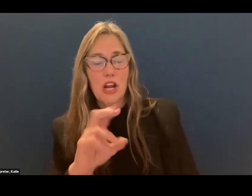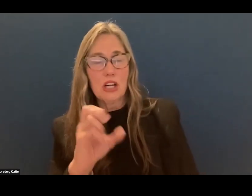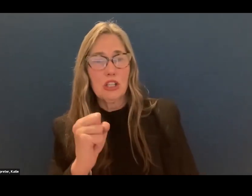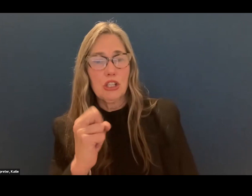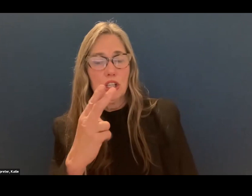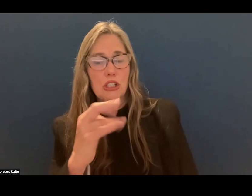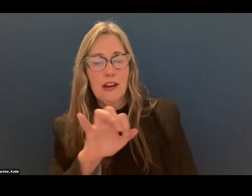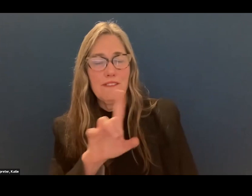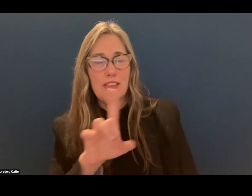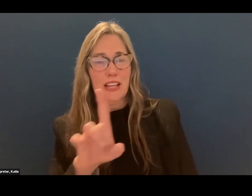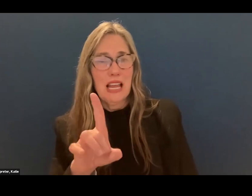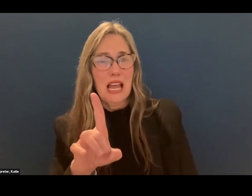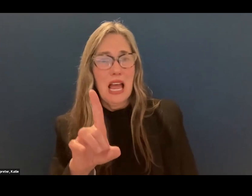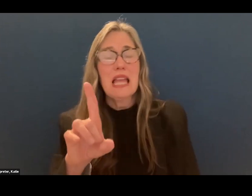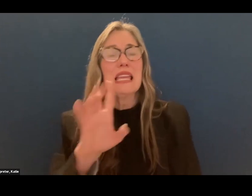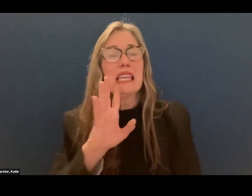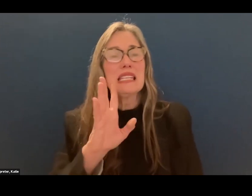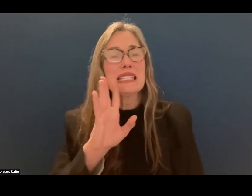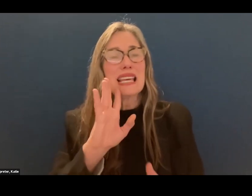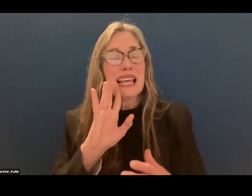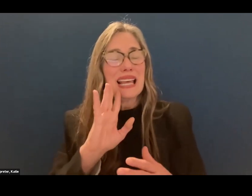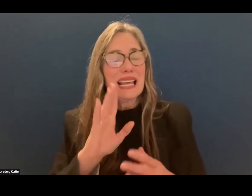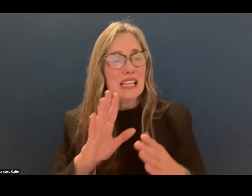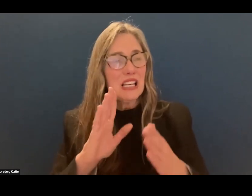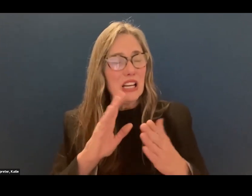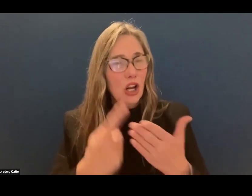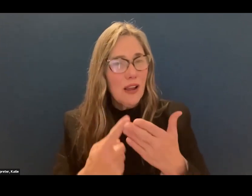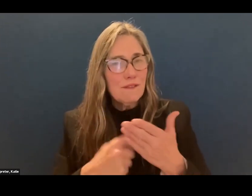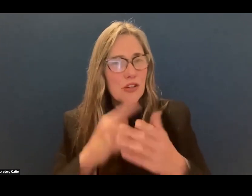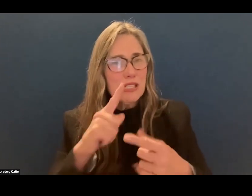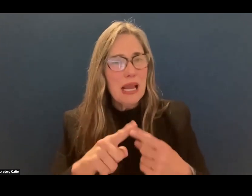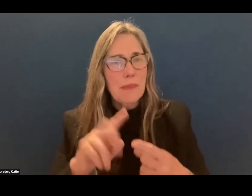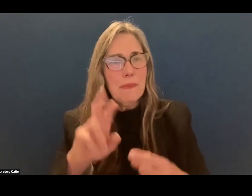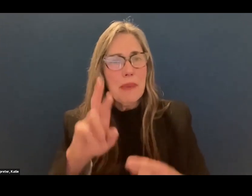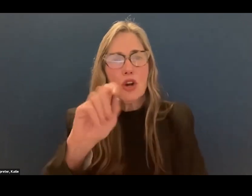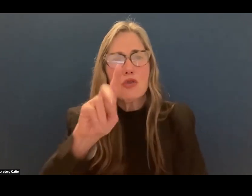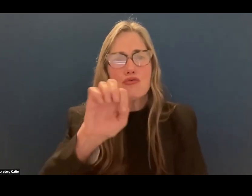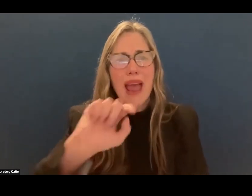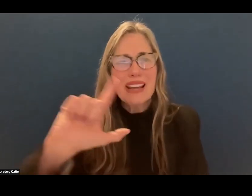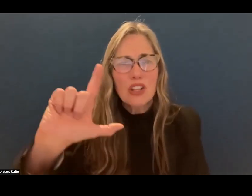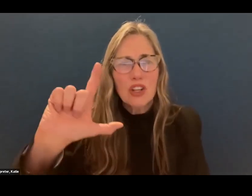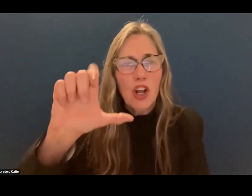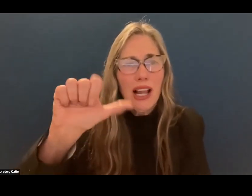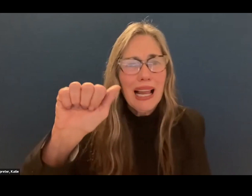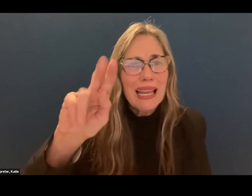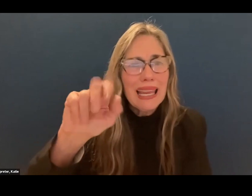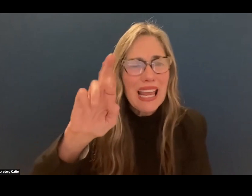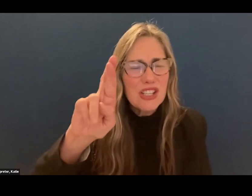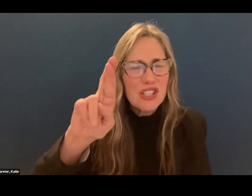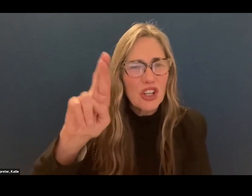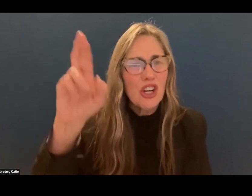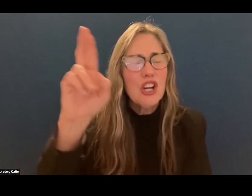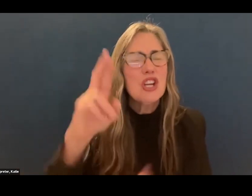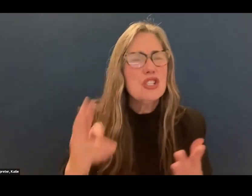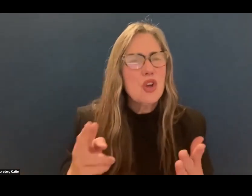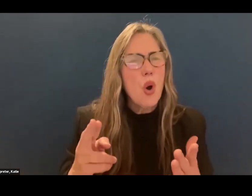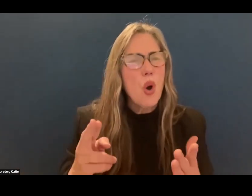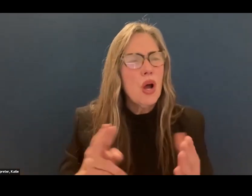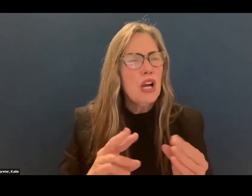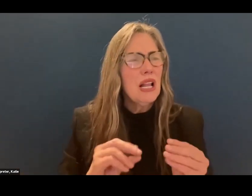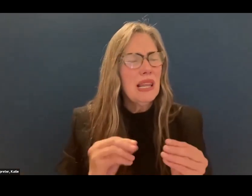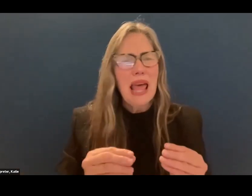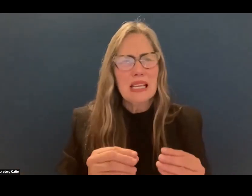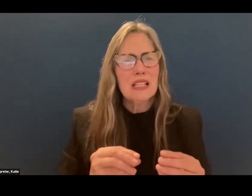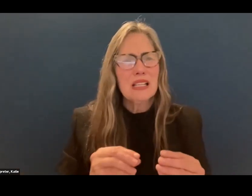conversations around radical candor, and it fits directly into how do we address these issues directly so that people are better off because of it, and